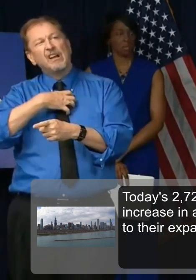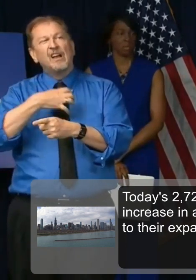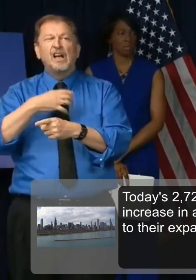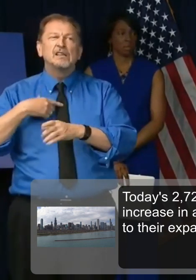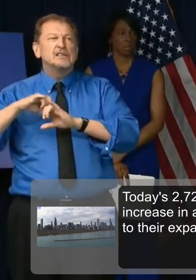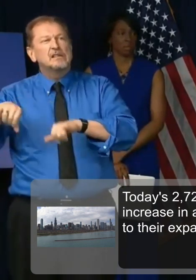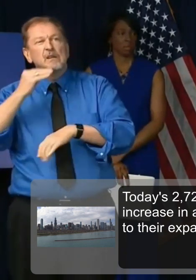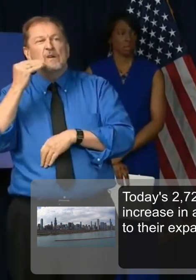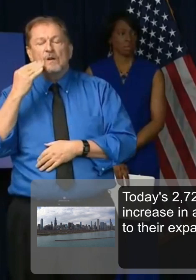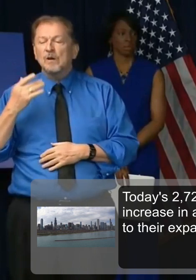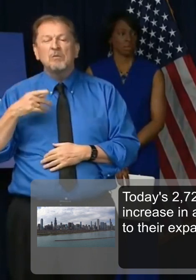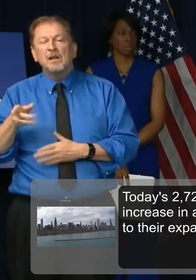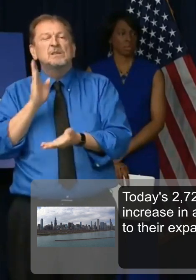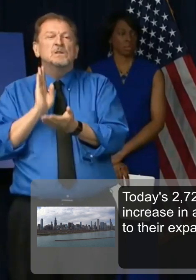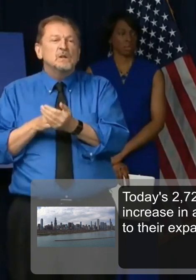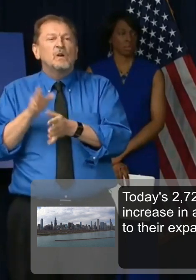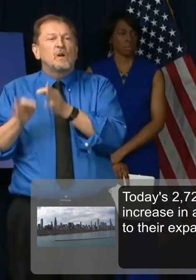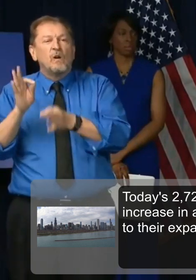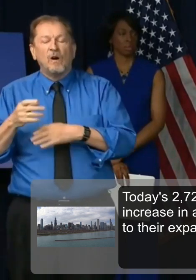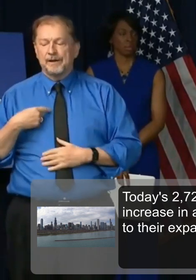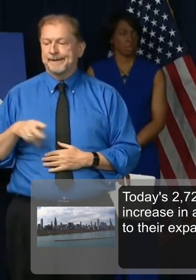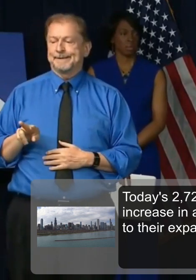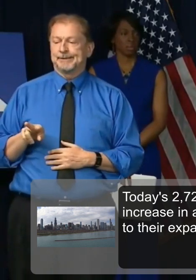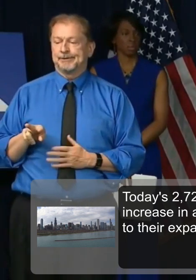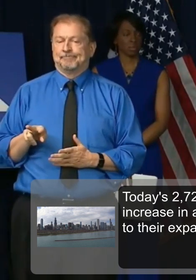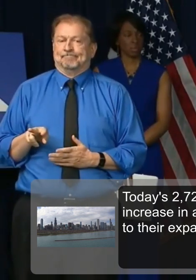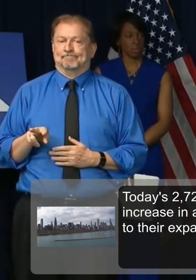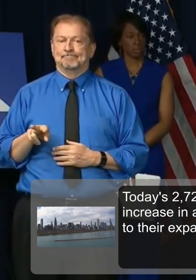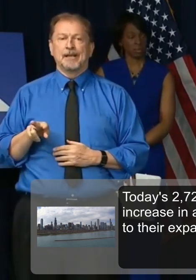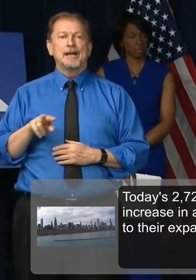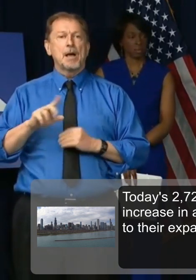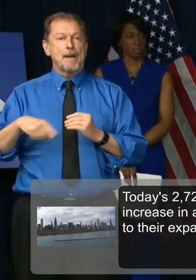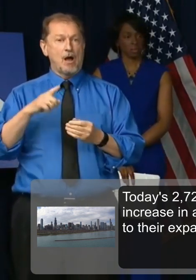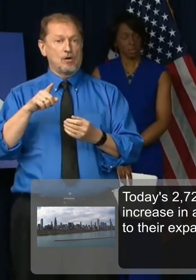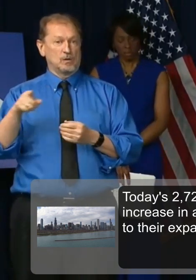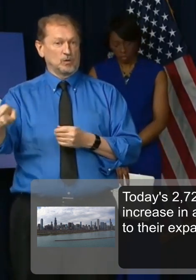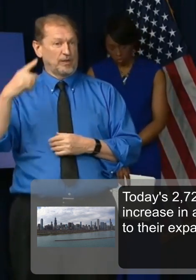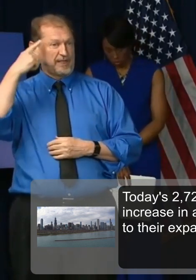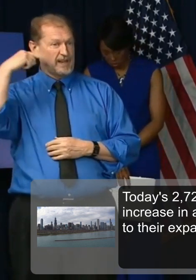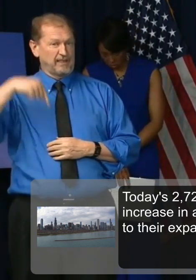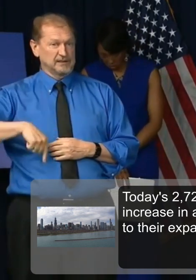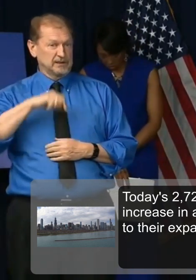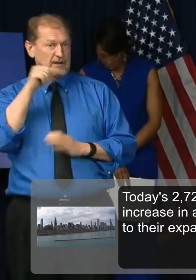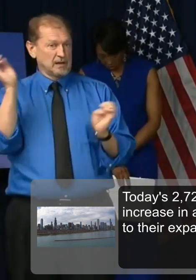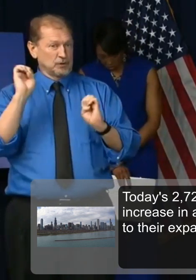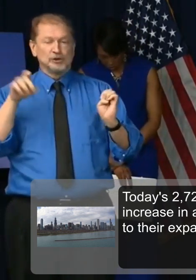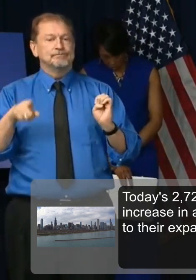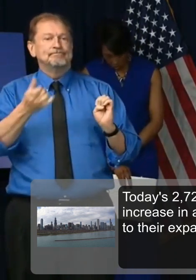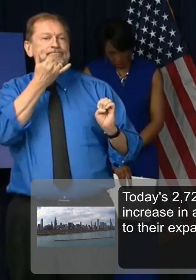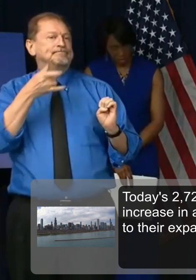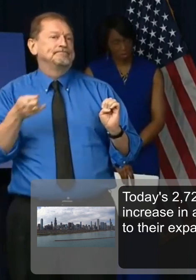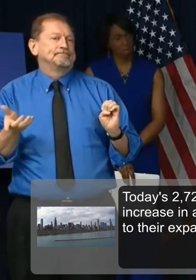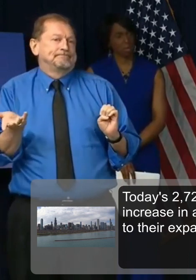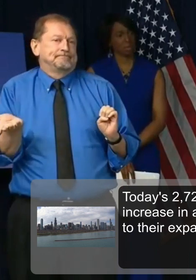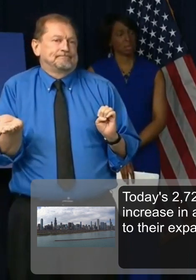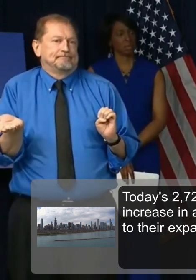I think that a lawsuit about whether or not this is an emergency is a